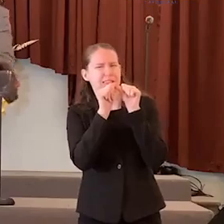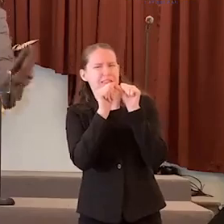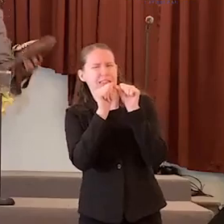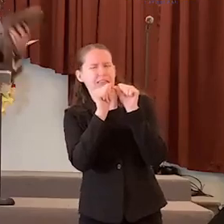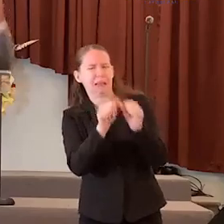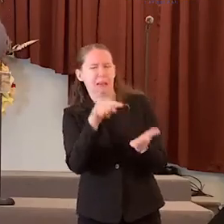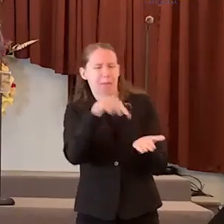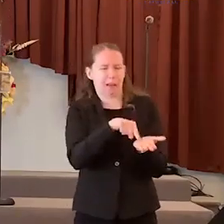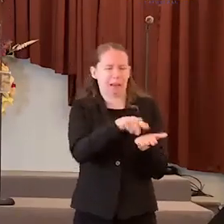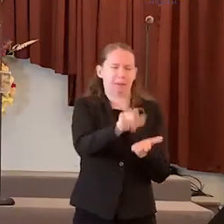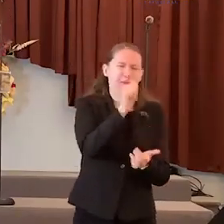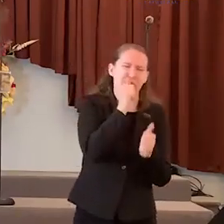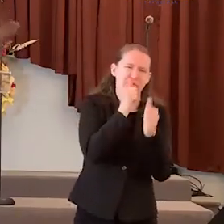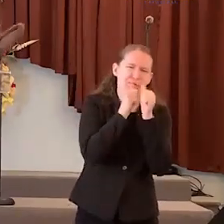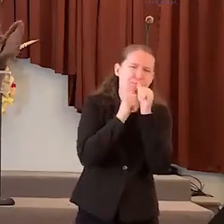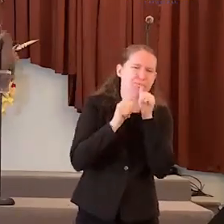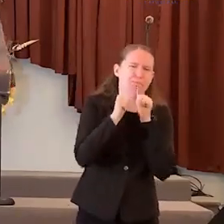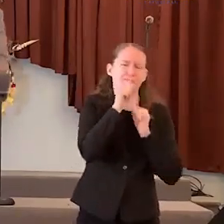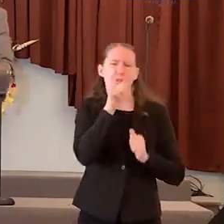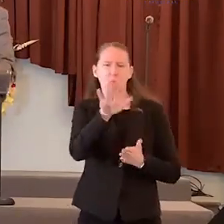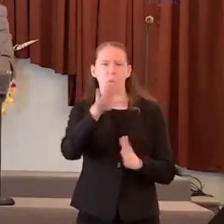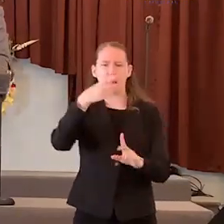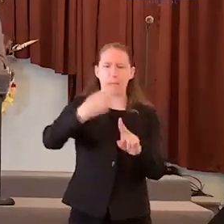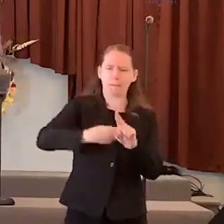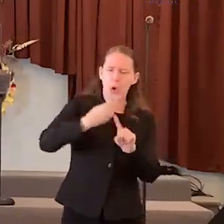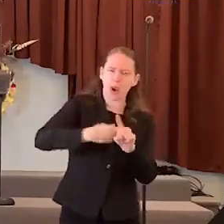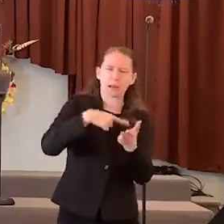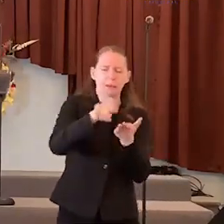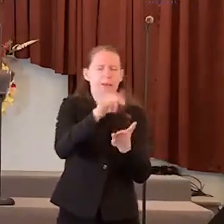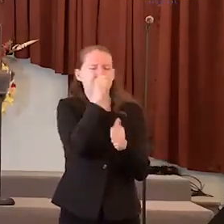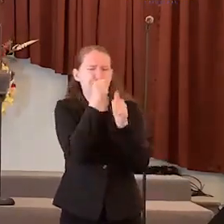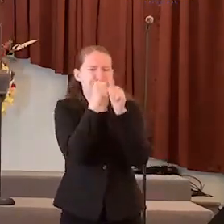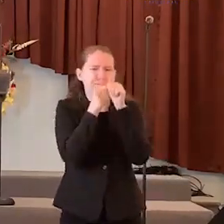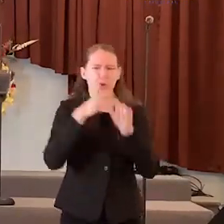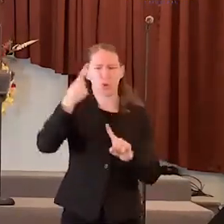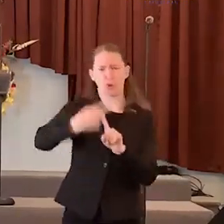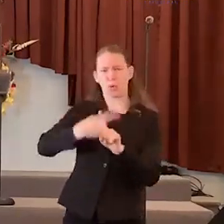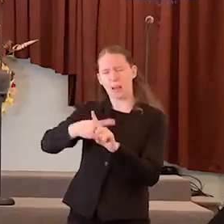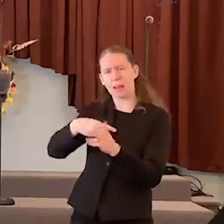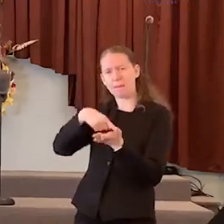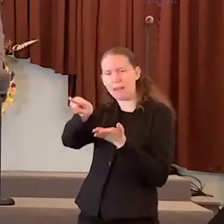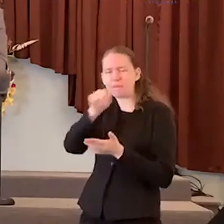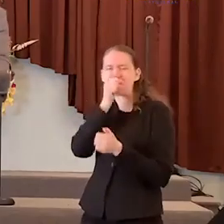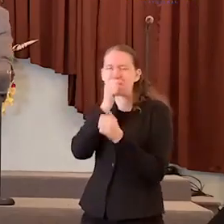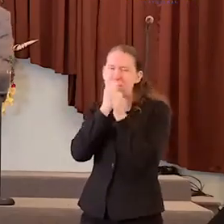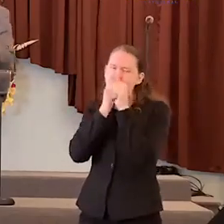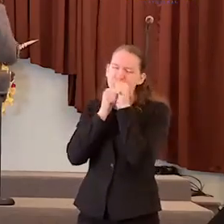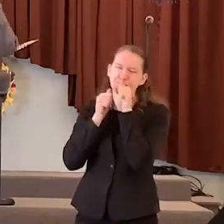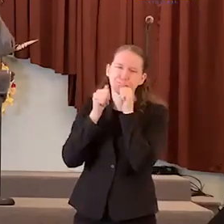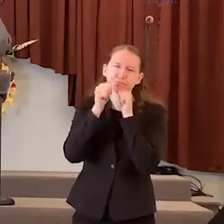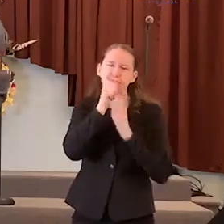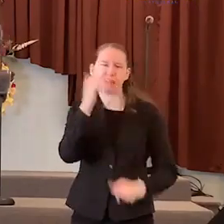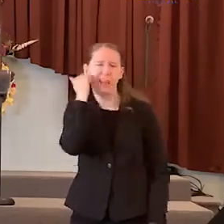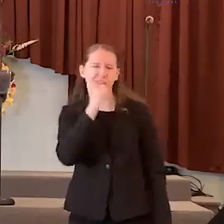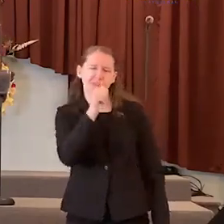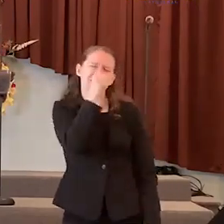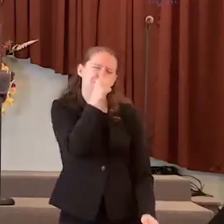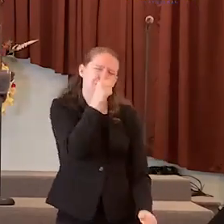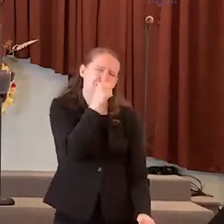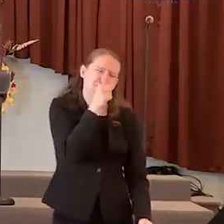getting the bills paid, barely making your mortgage, barely making your rent payments, barely just getting through another day,